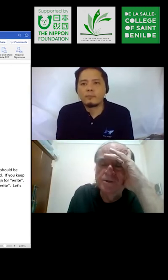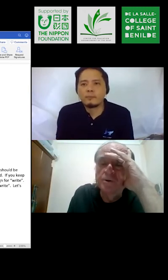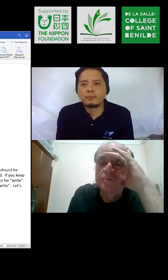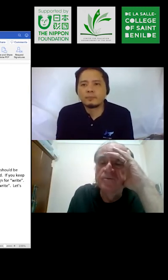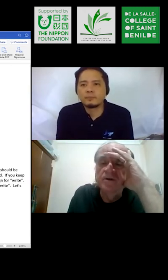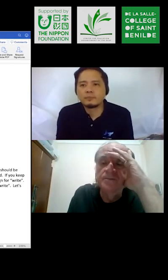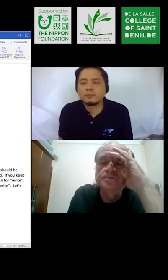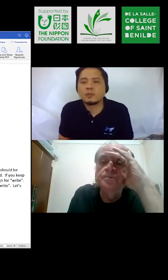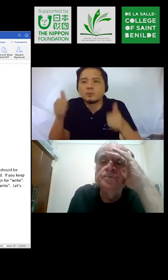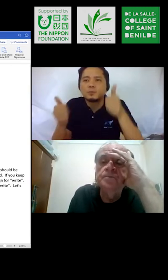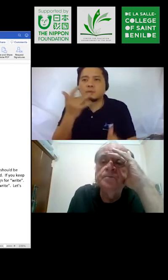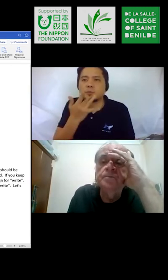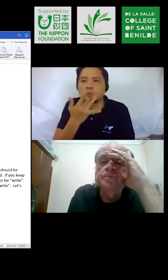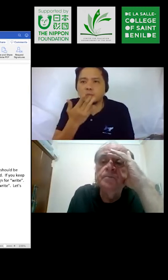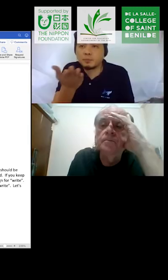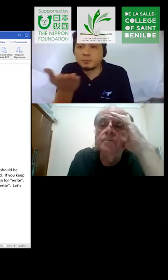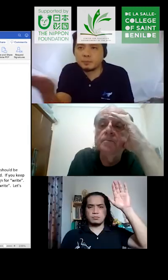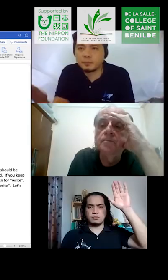So which do you prefer?